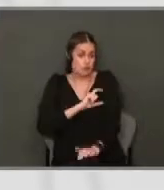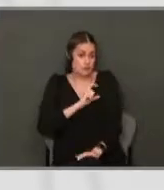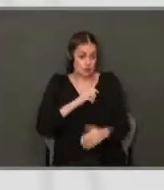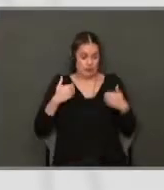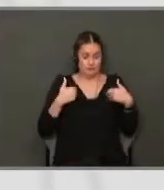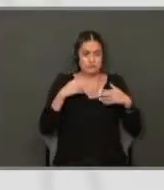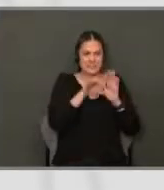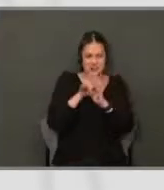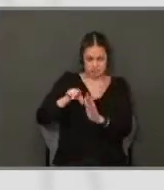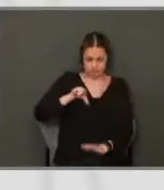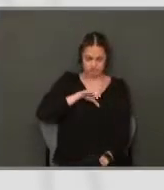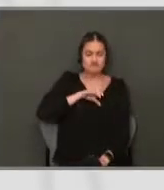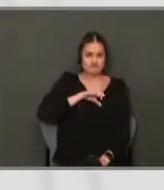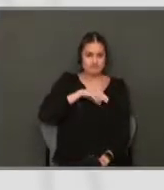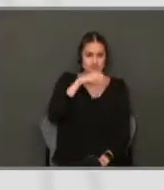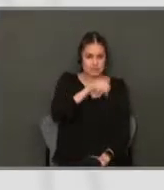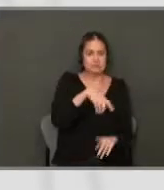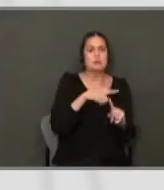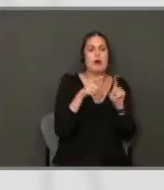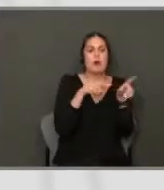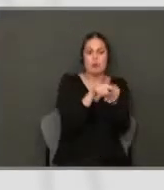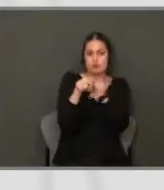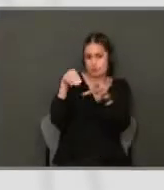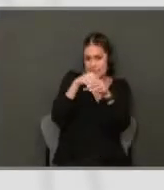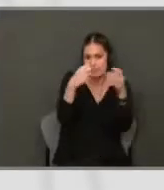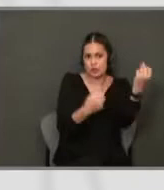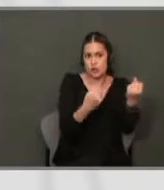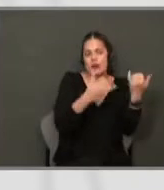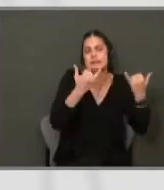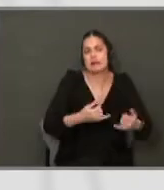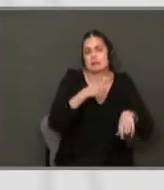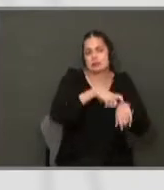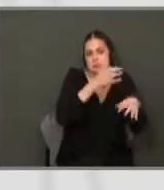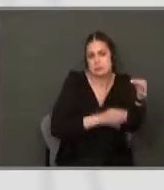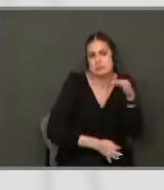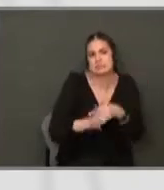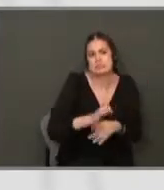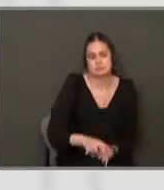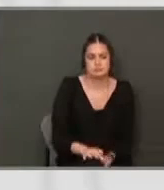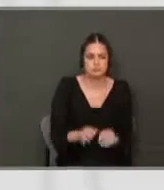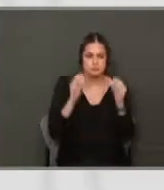their chest. We also have cameras inside the vehicles, and it's time to replace that system.